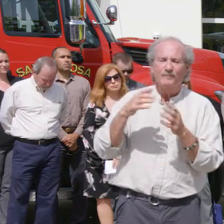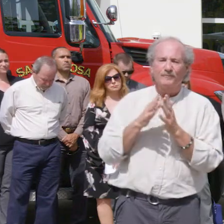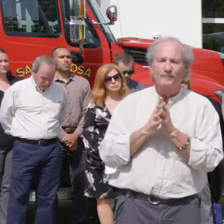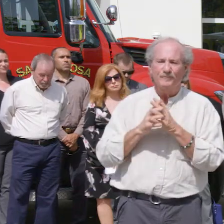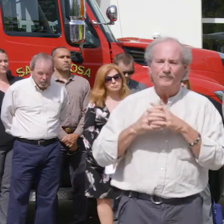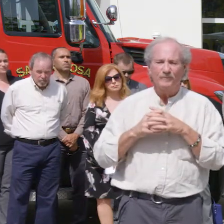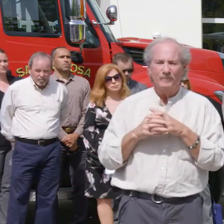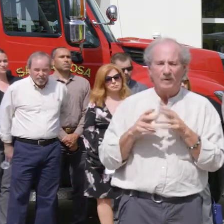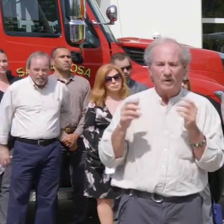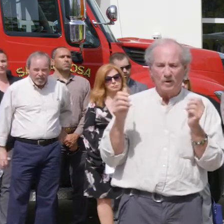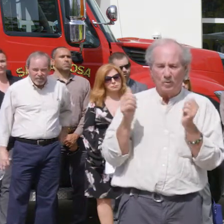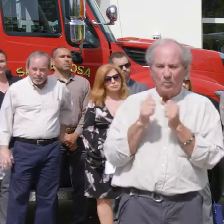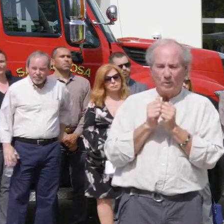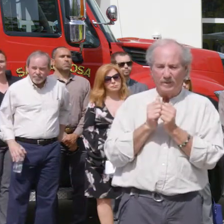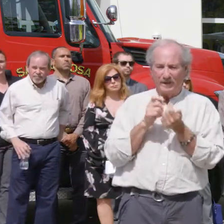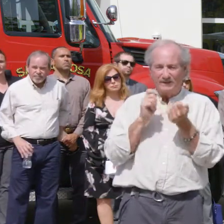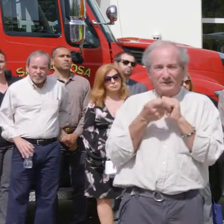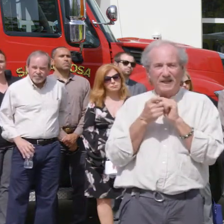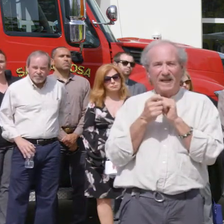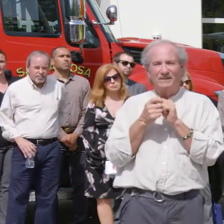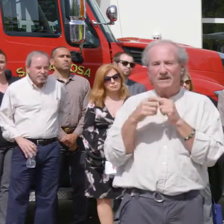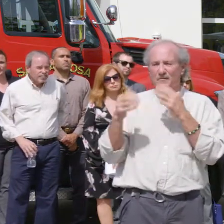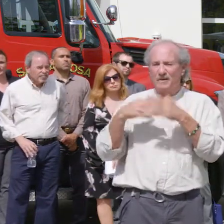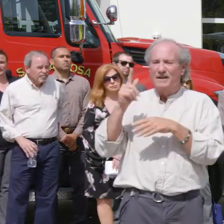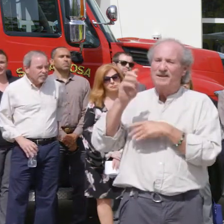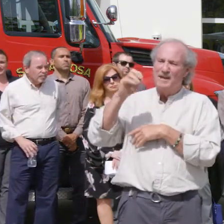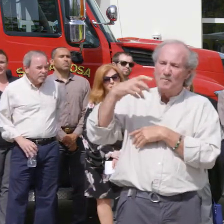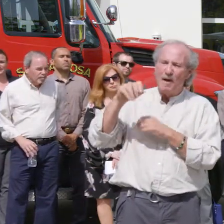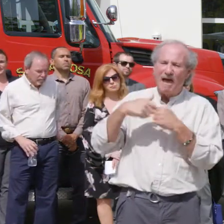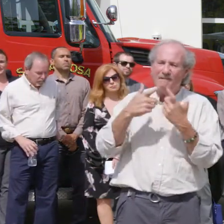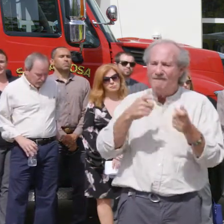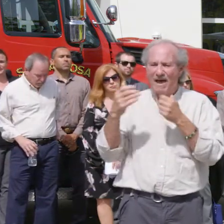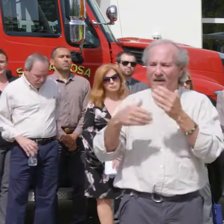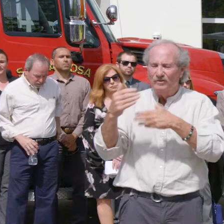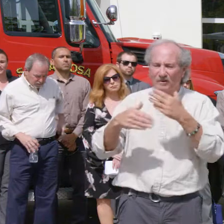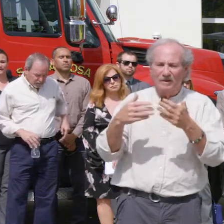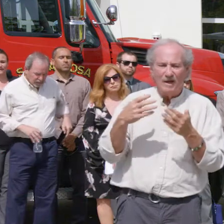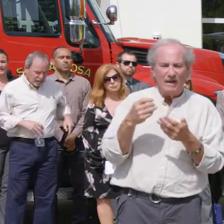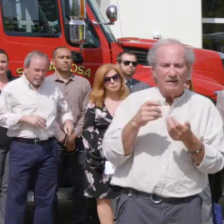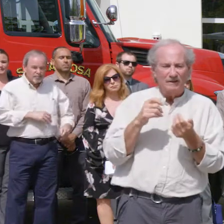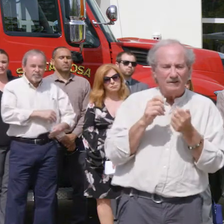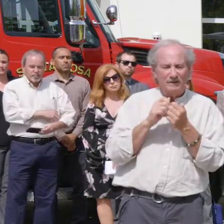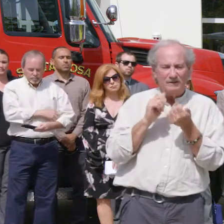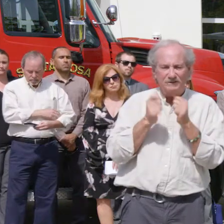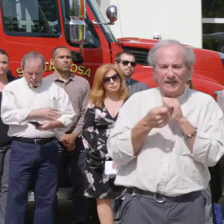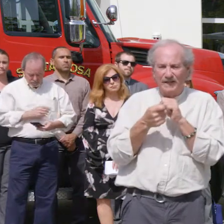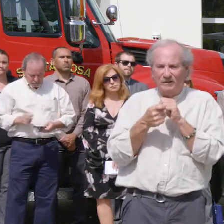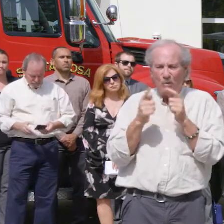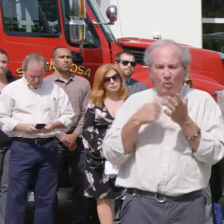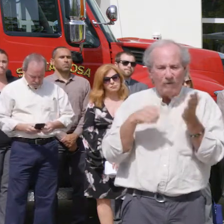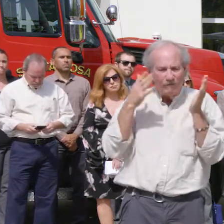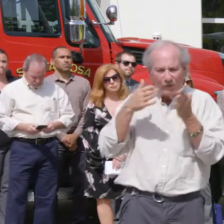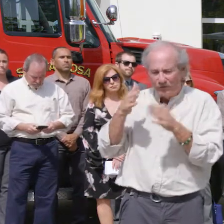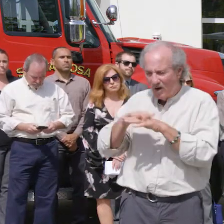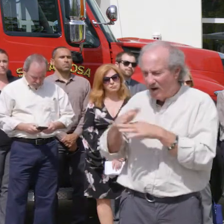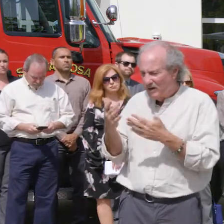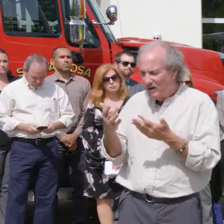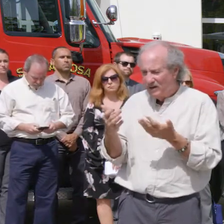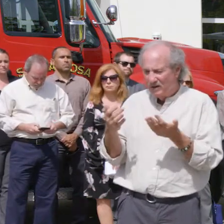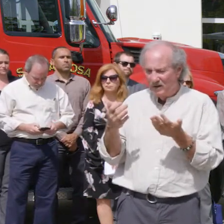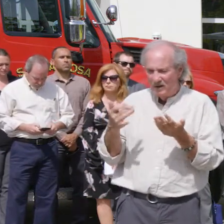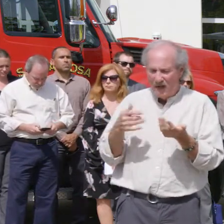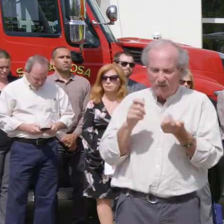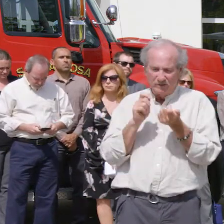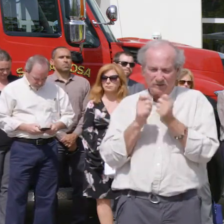You know, with a change in tempo and a change in and the major operations are now complete,